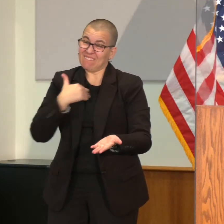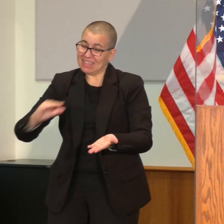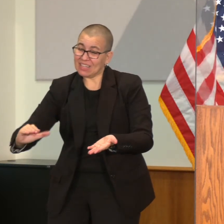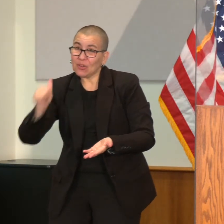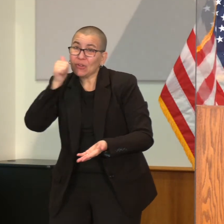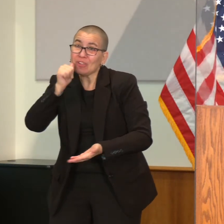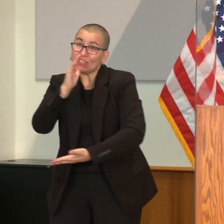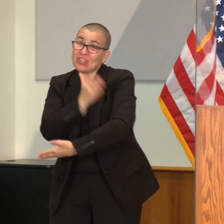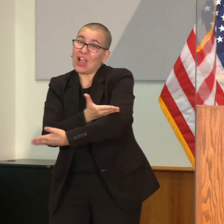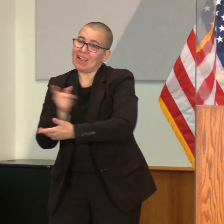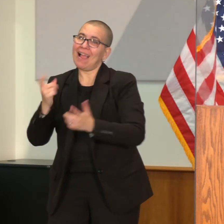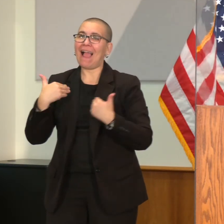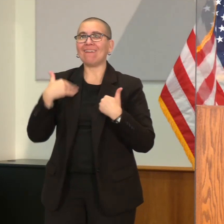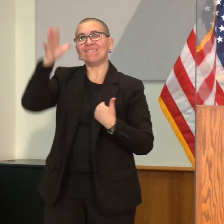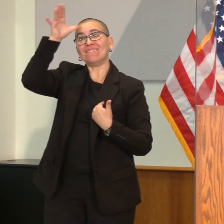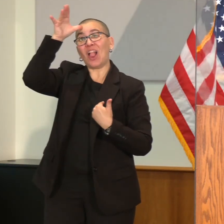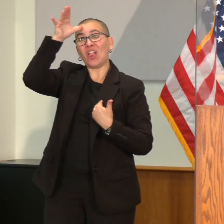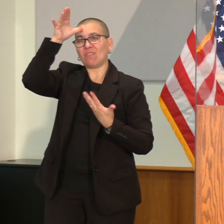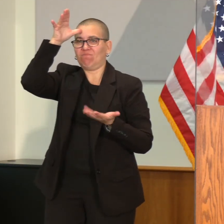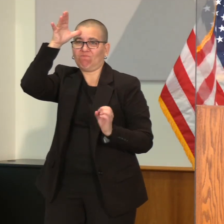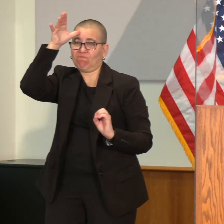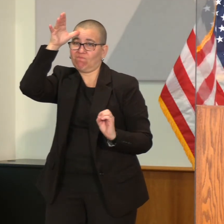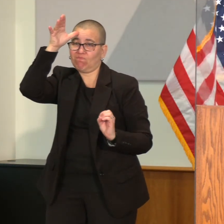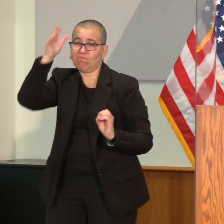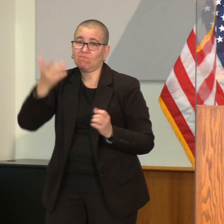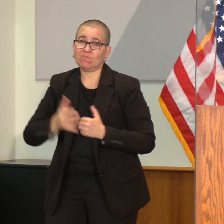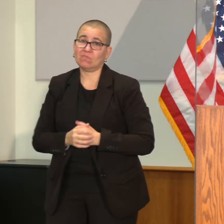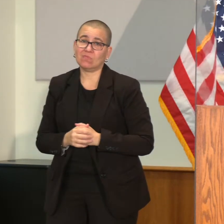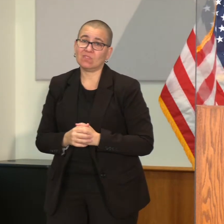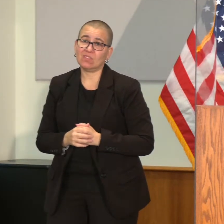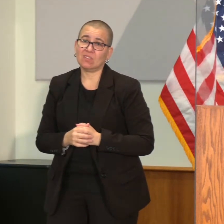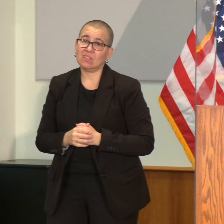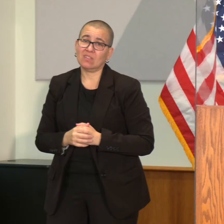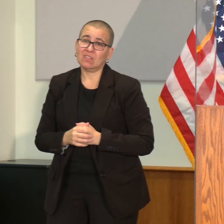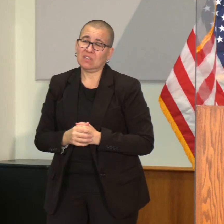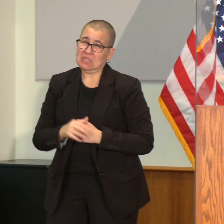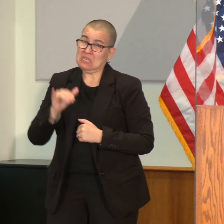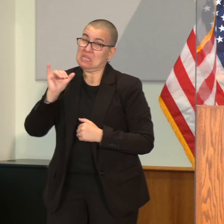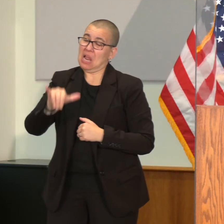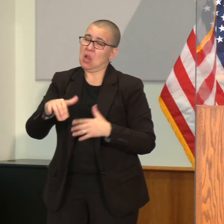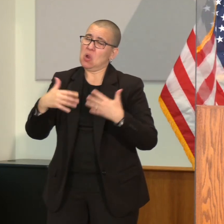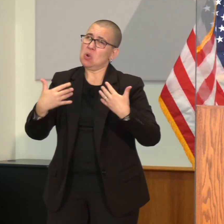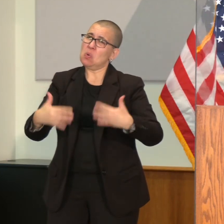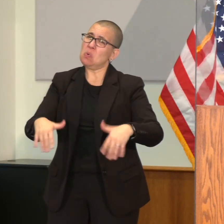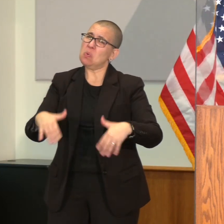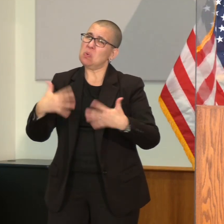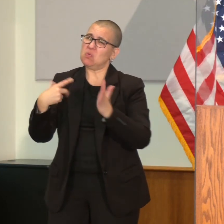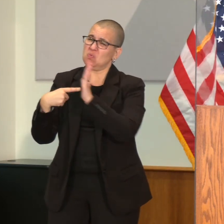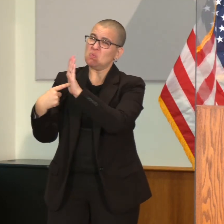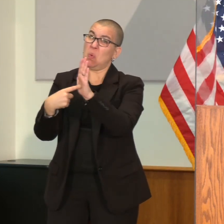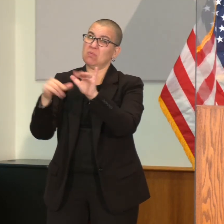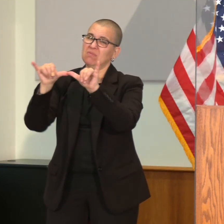We are grappling with a very different reality of systemic racism here in Minnesota.